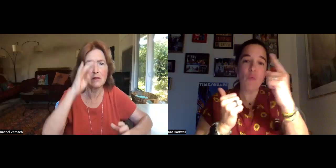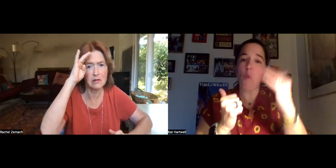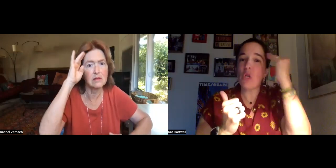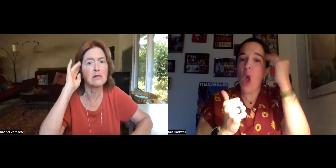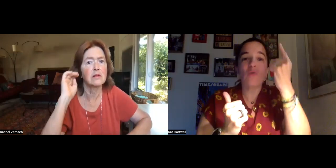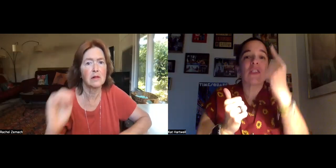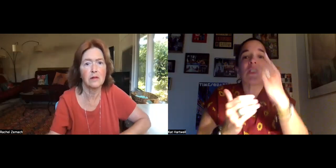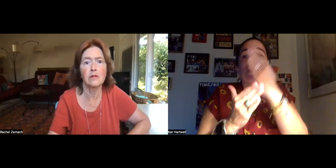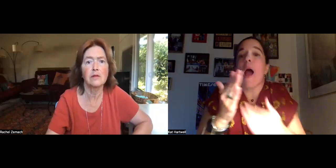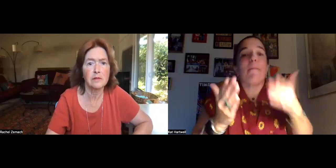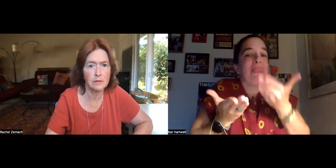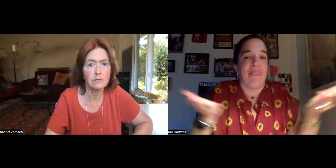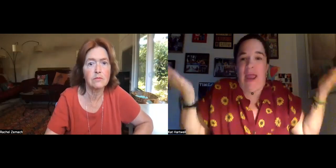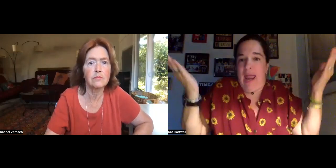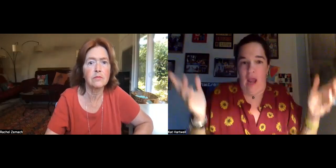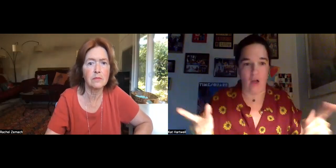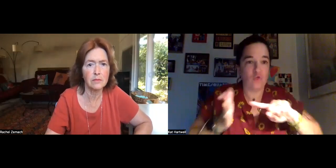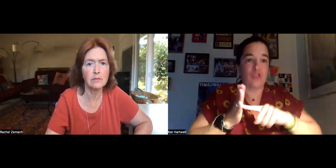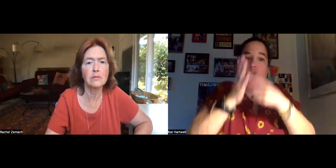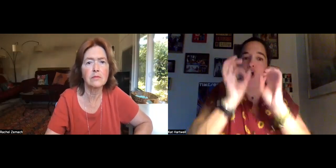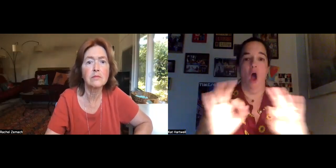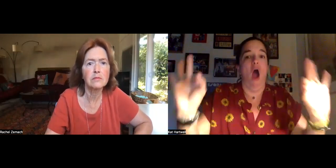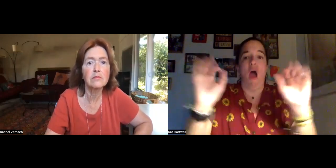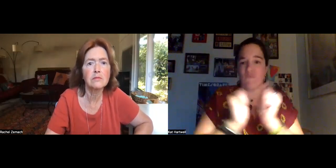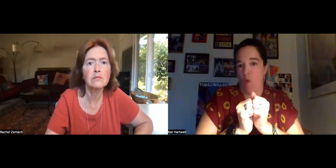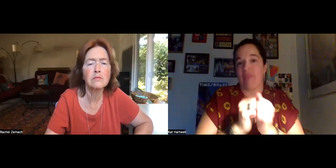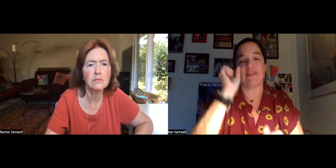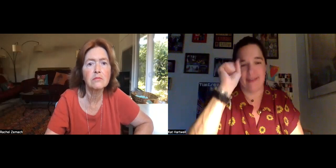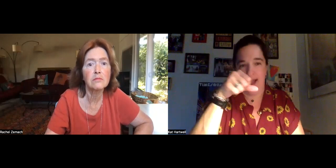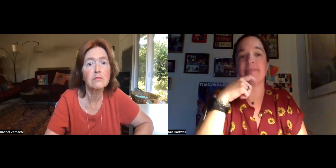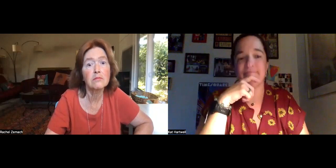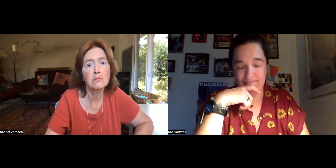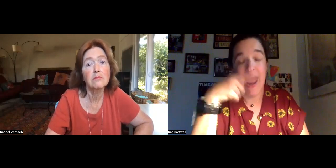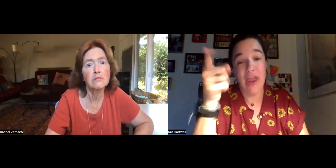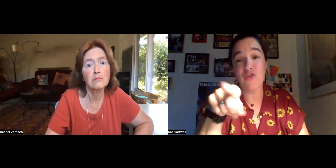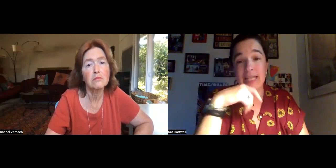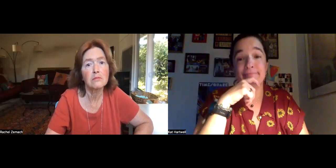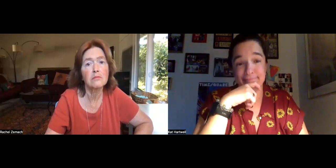Everyone would know something to start off with next. I agree.